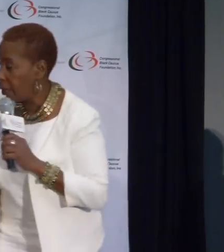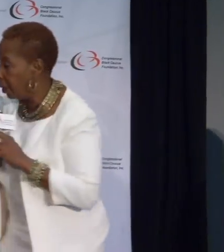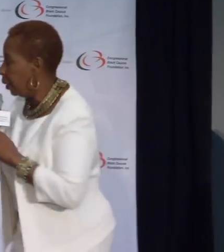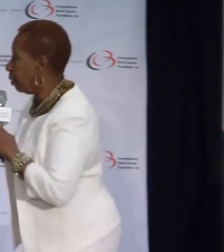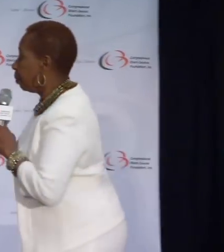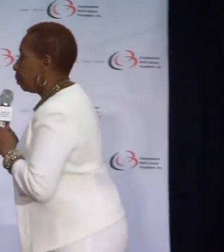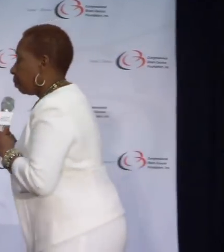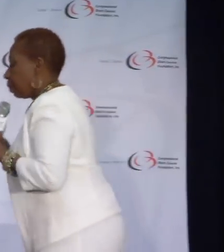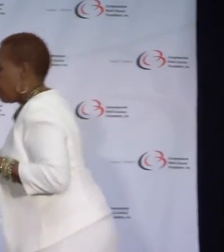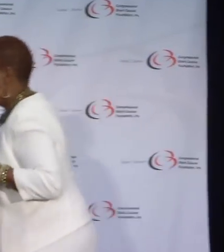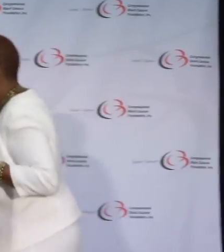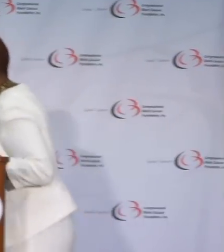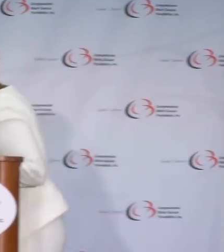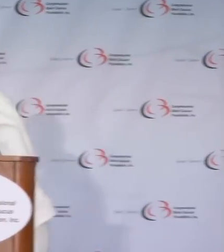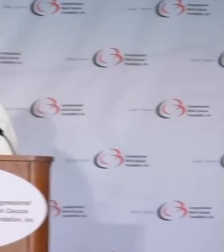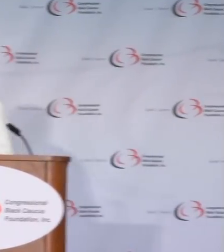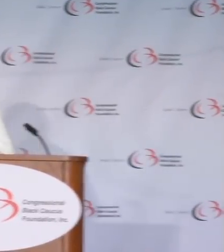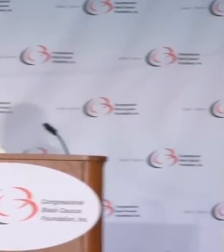rack.